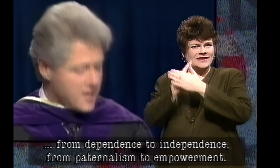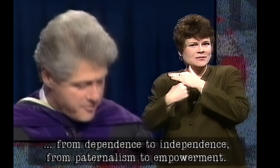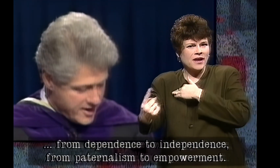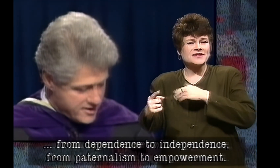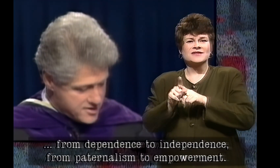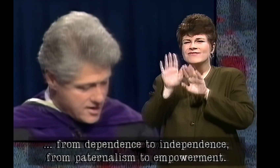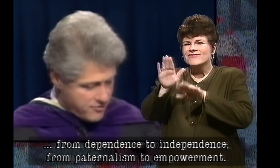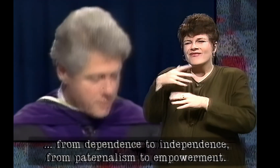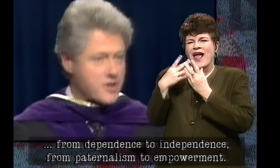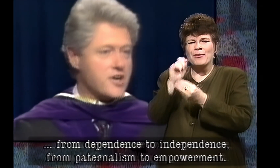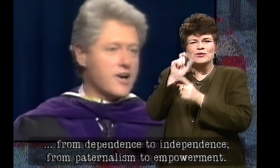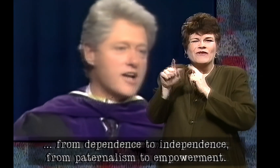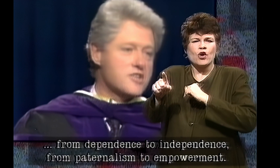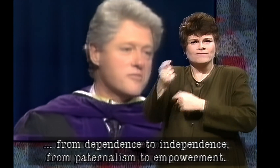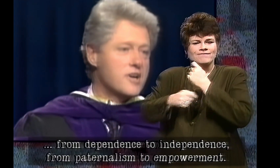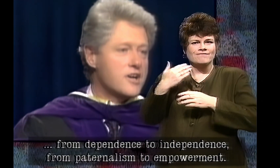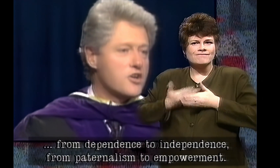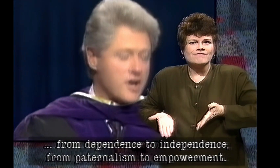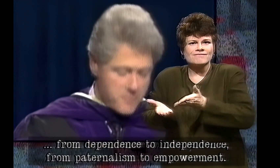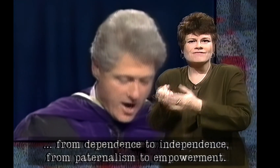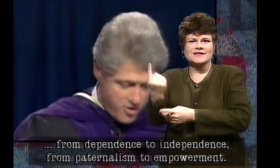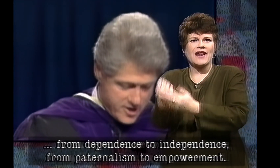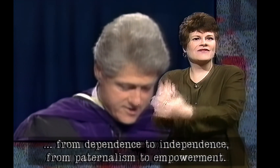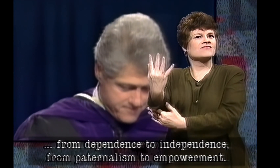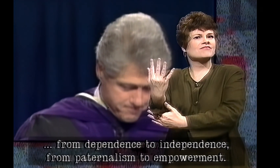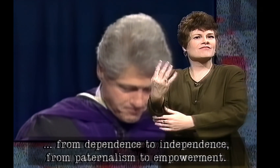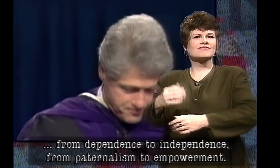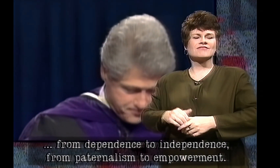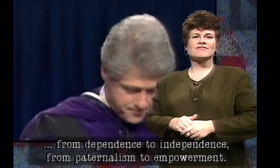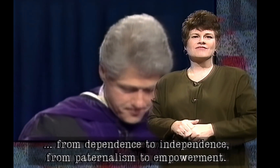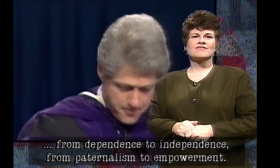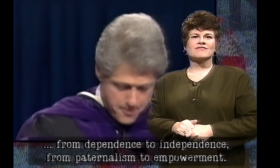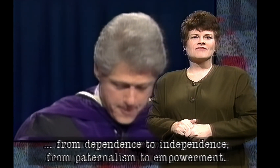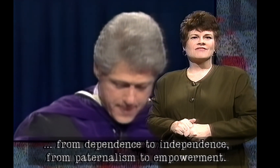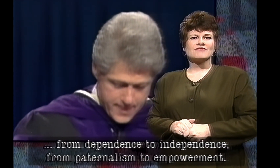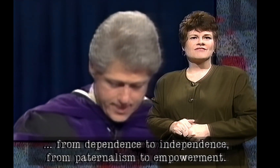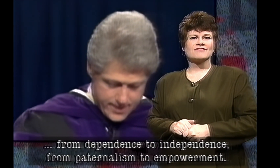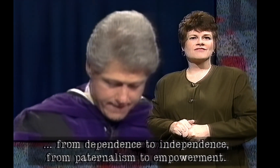to independence, from paternalism to empowerment.